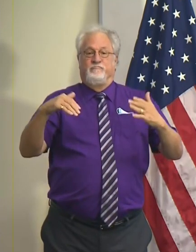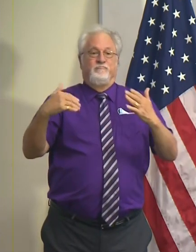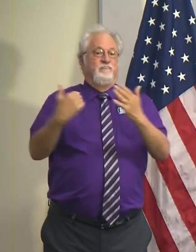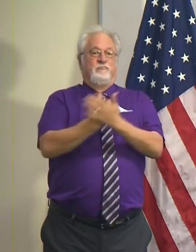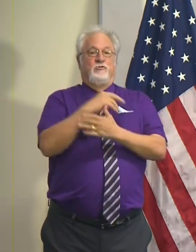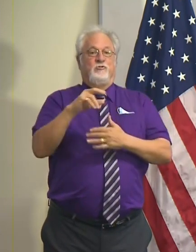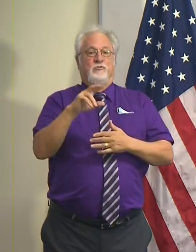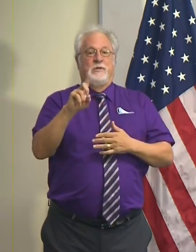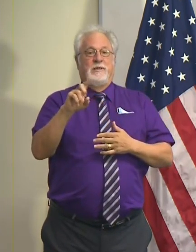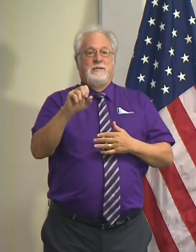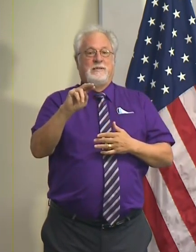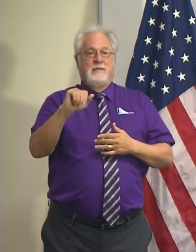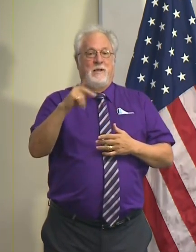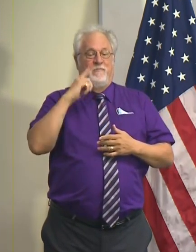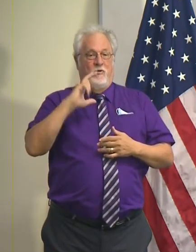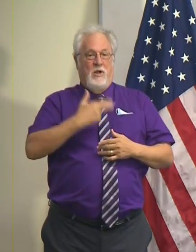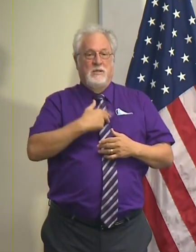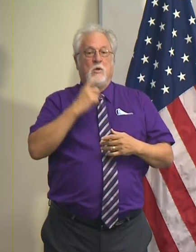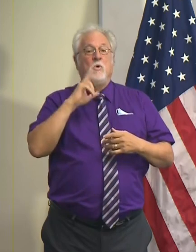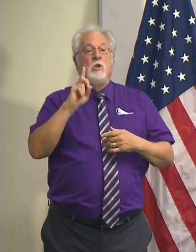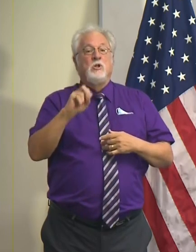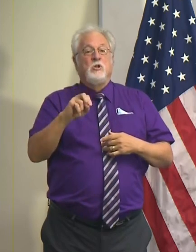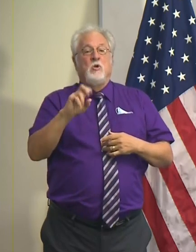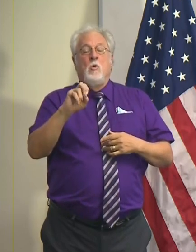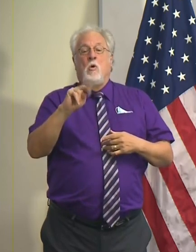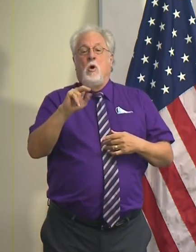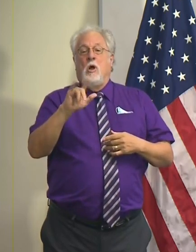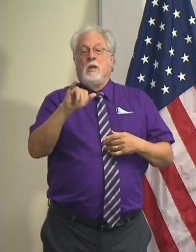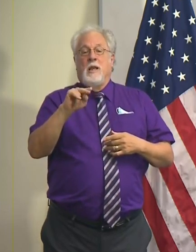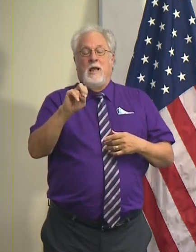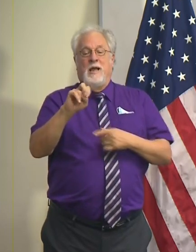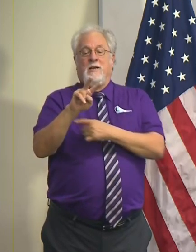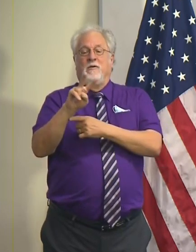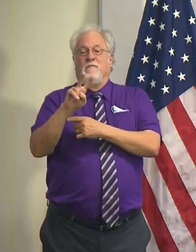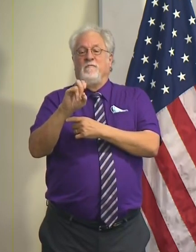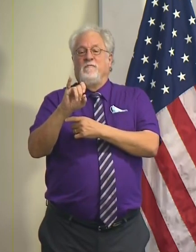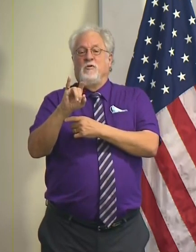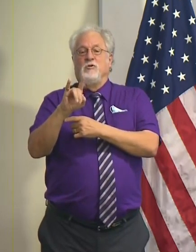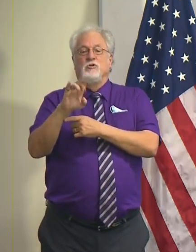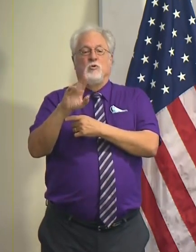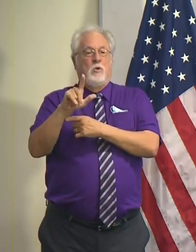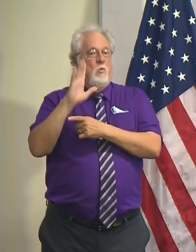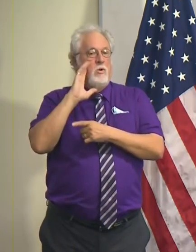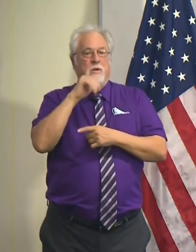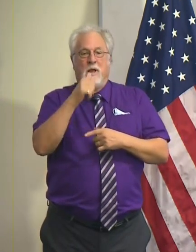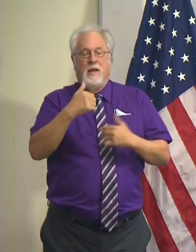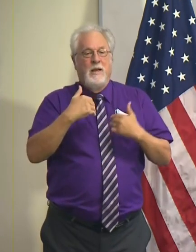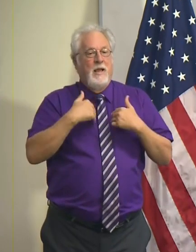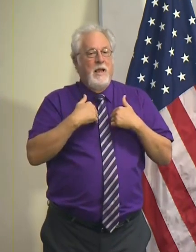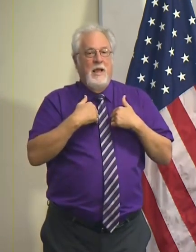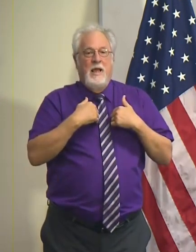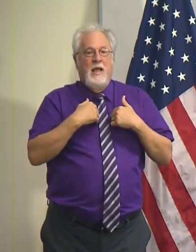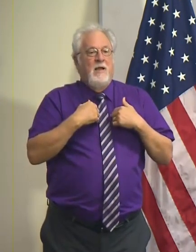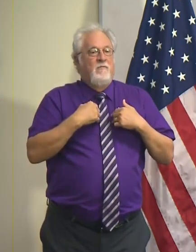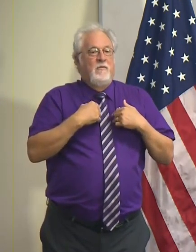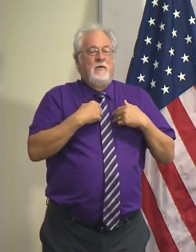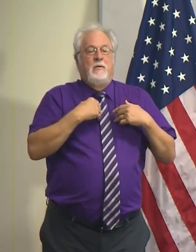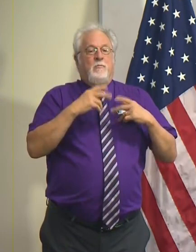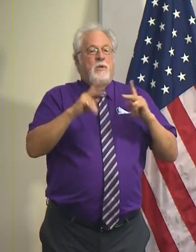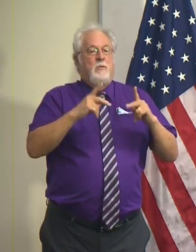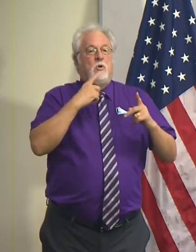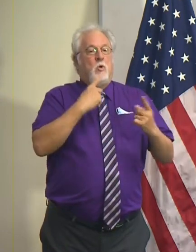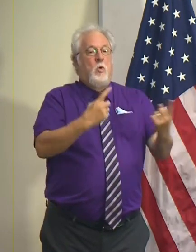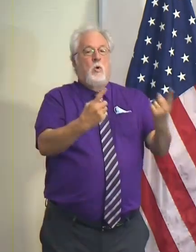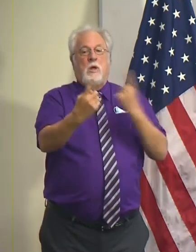for us in that it's going to be done virtually. We are not going to have many, if at all, individuals who